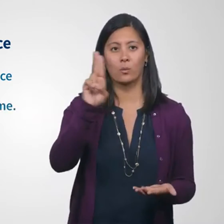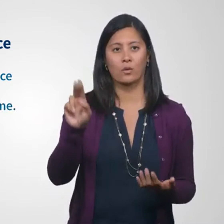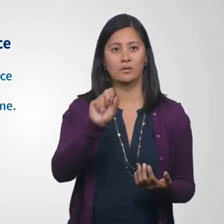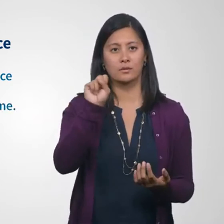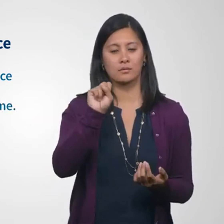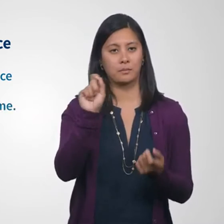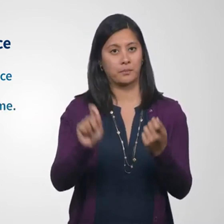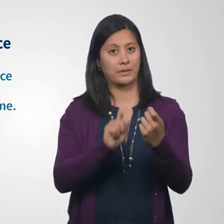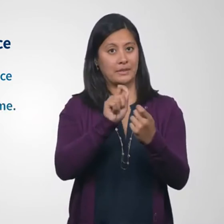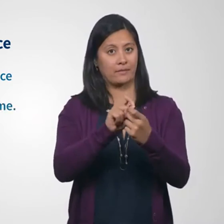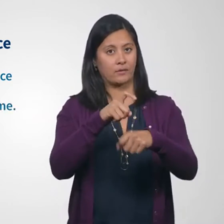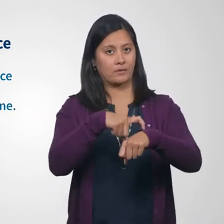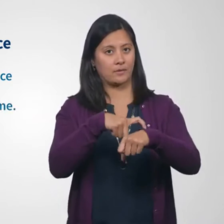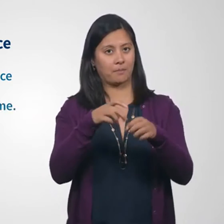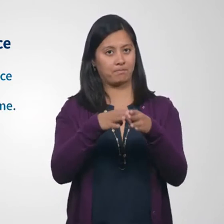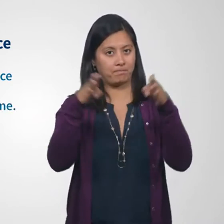States for a required period of time.